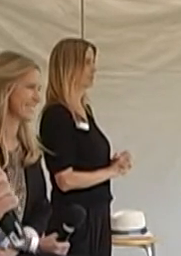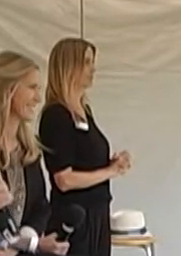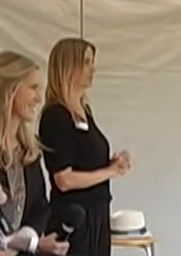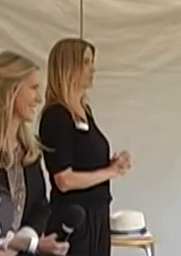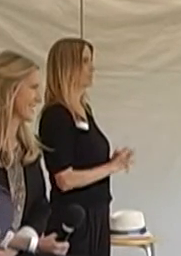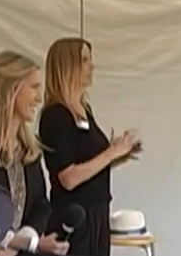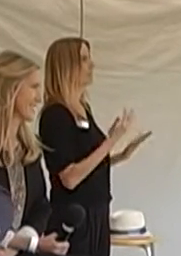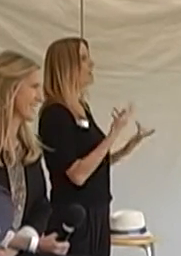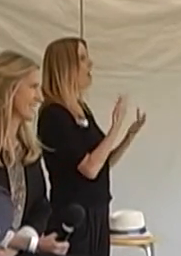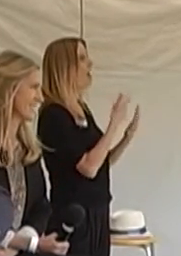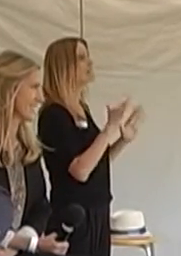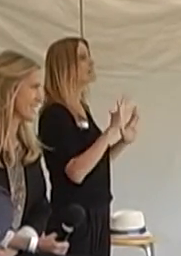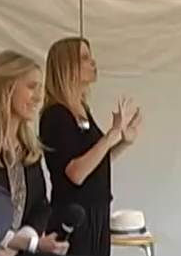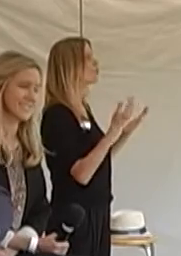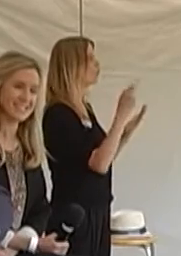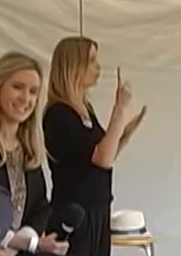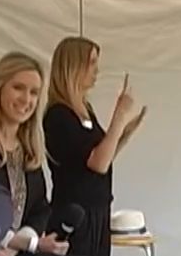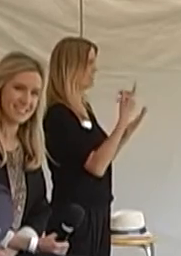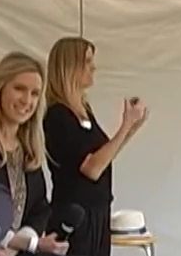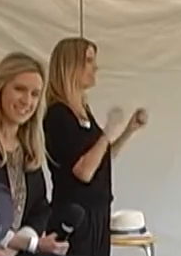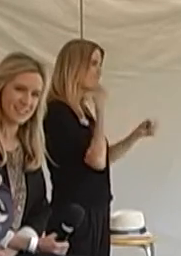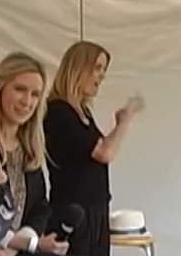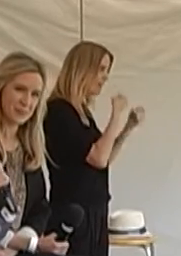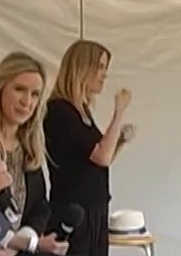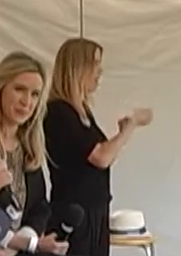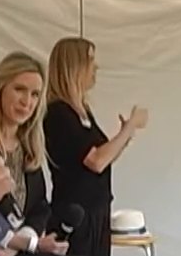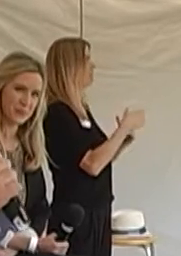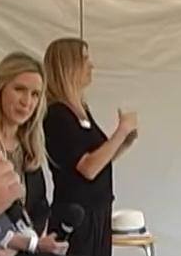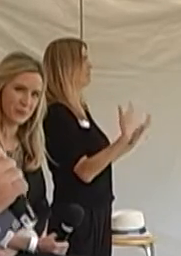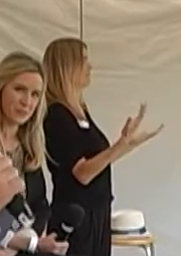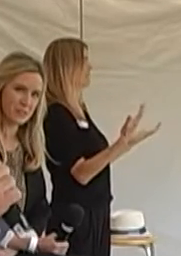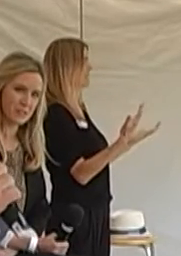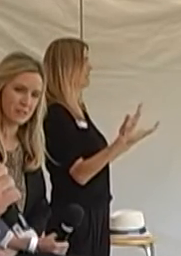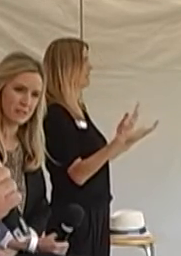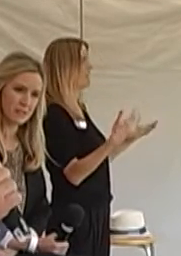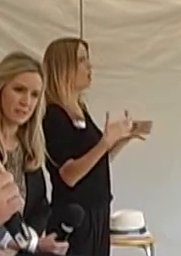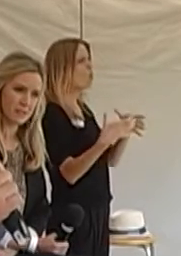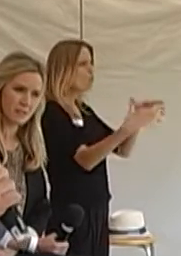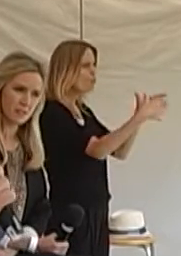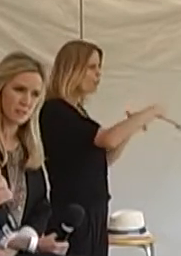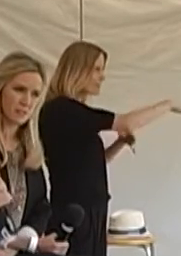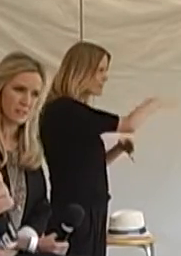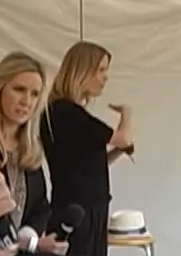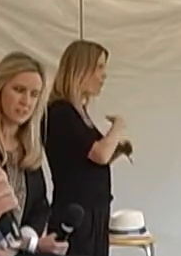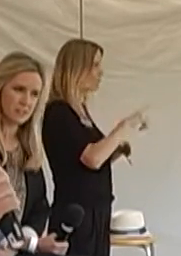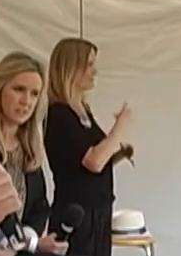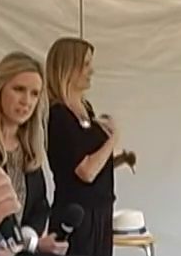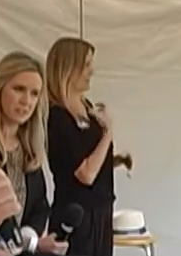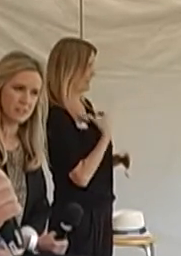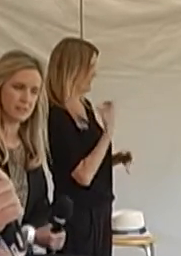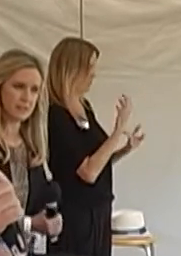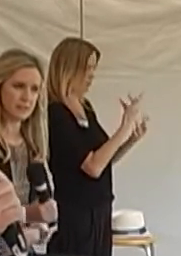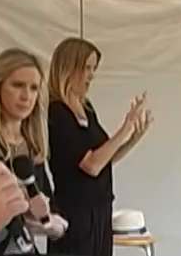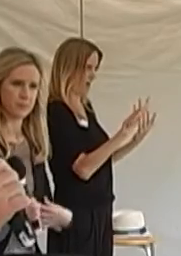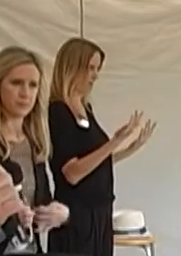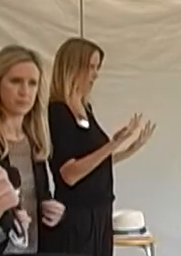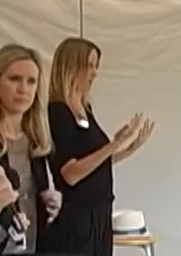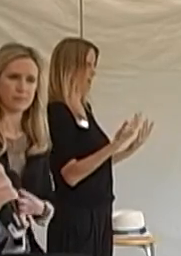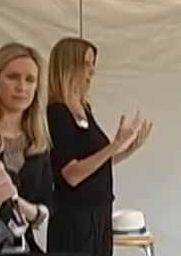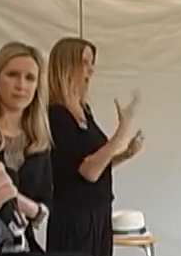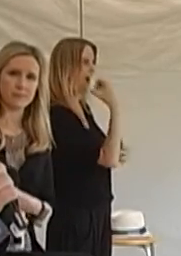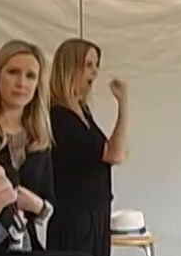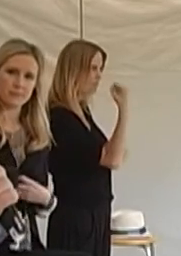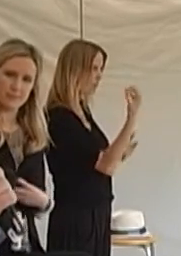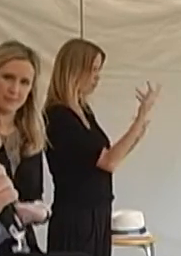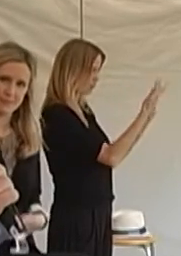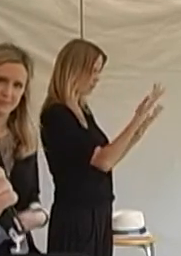things happening in the world, the violence, the violent environments, etc., and the fears and threats